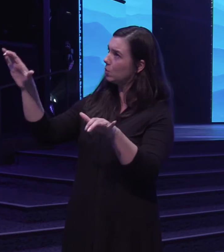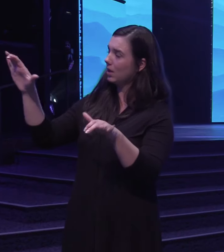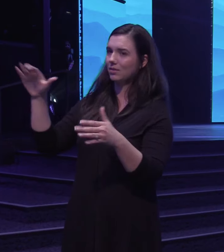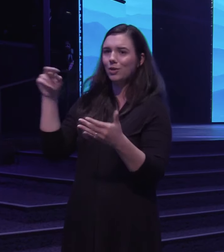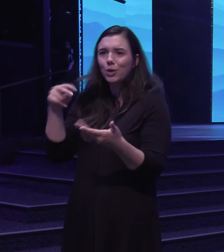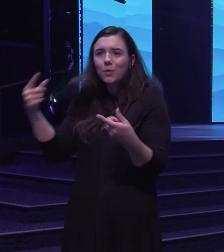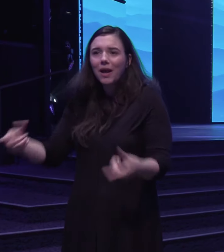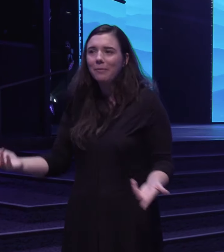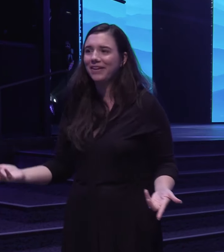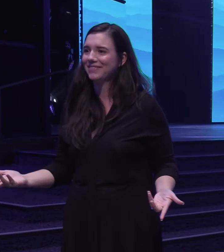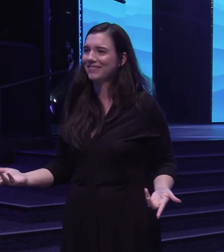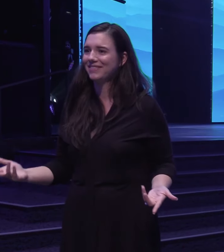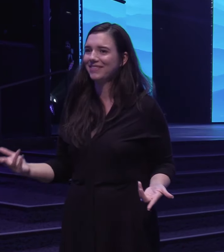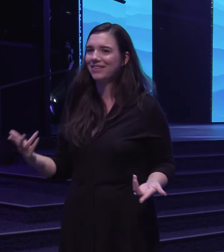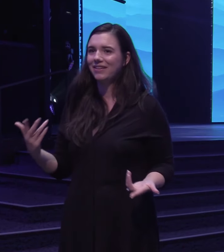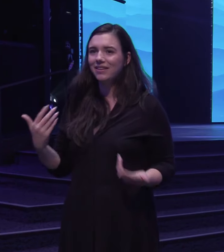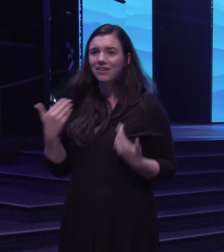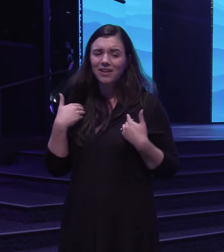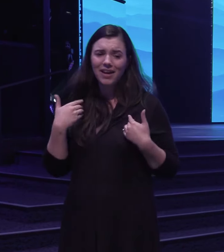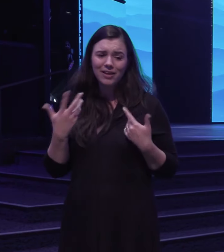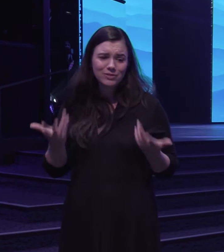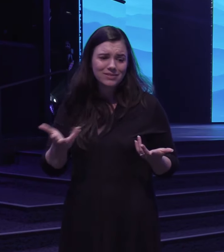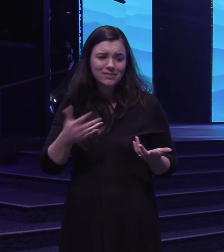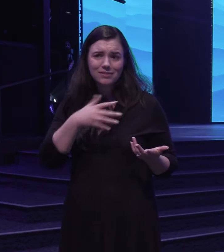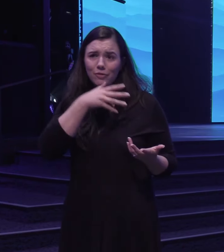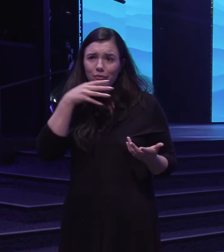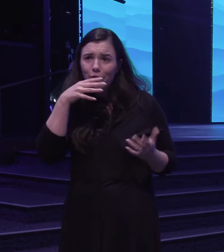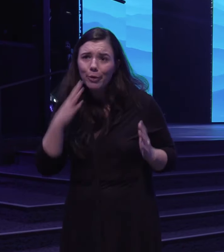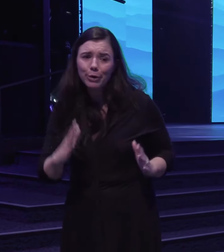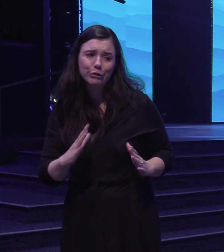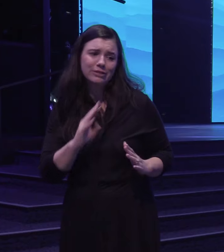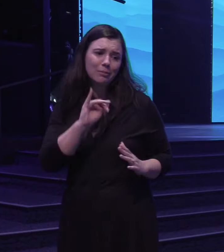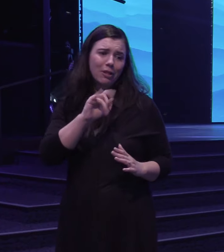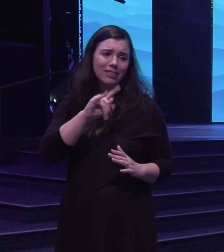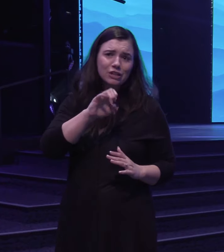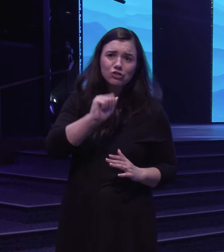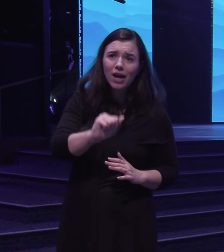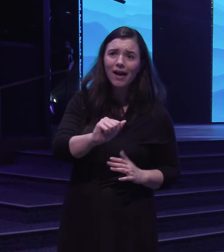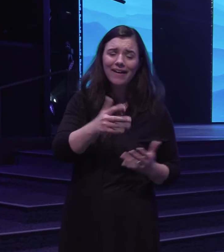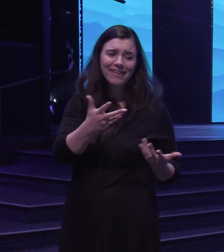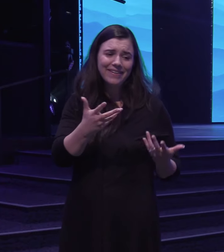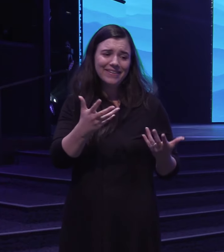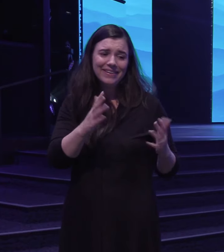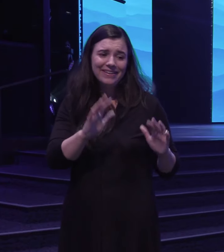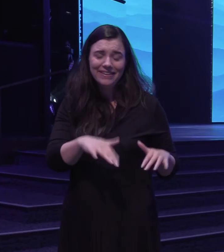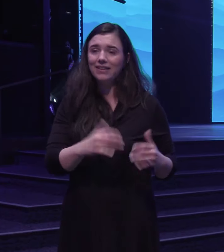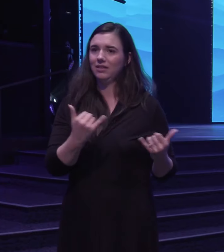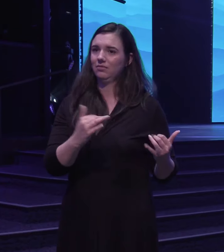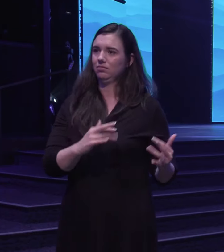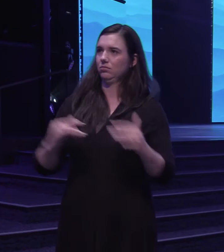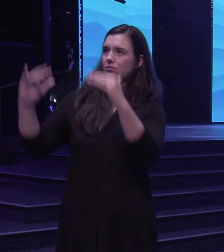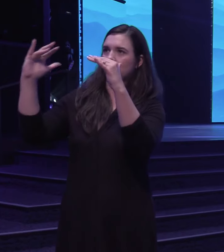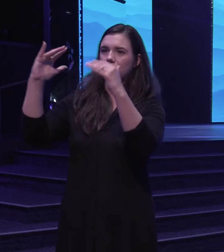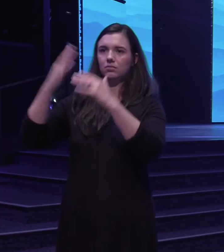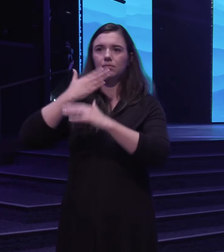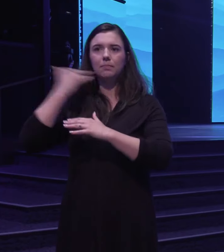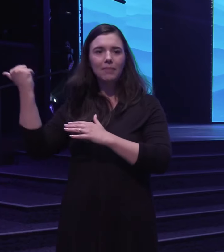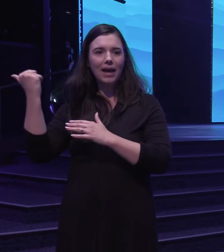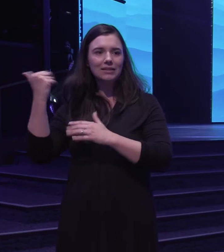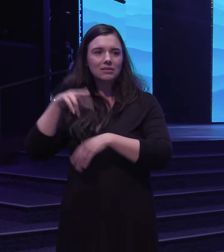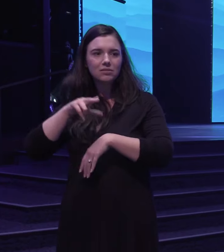happened. We went from a bunch of ragtag militiamen to the pinnacle nation in the world in